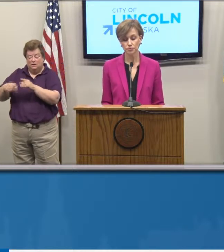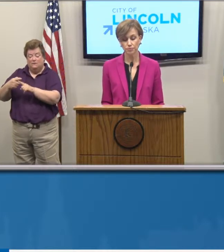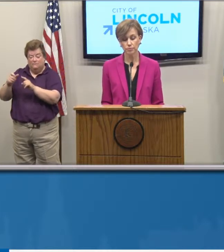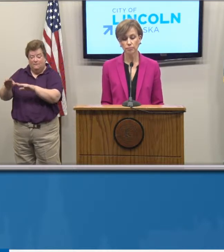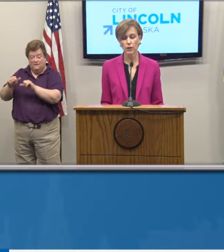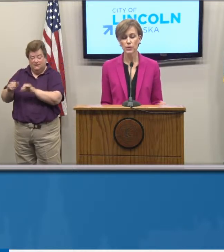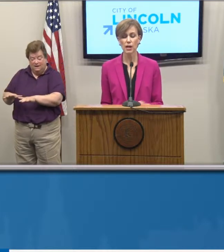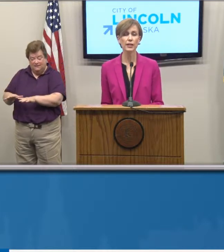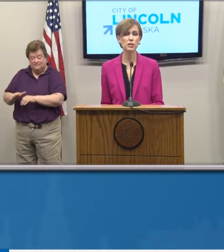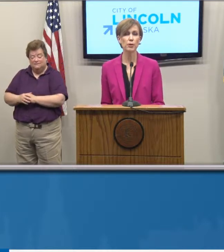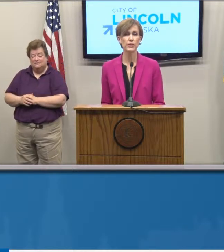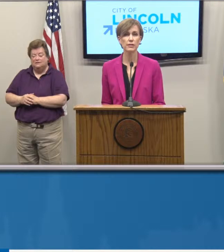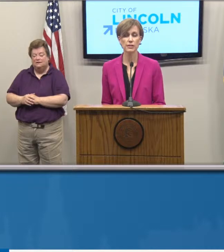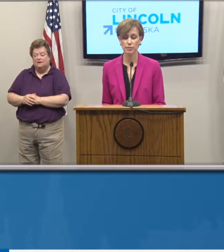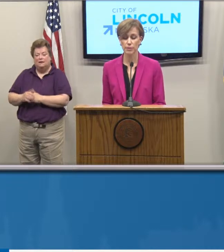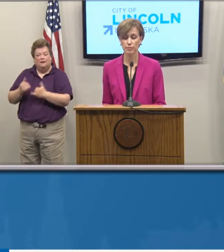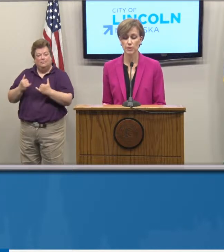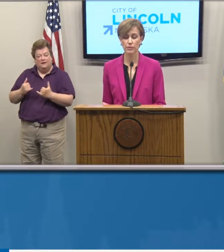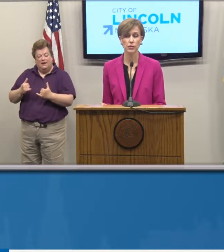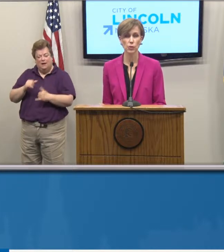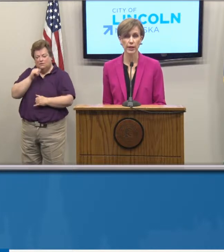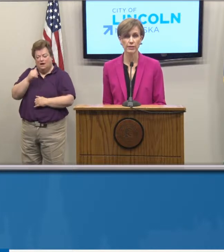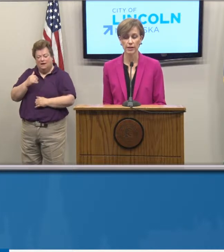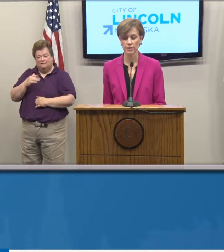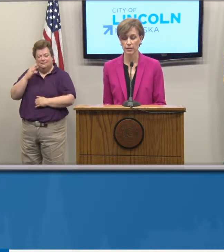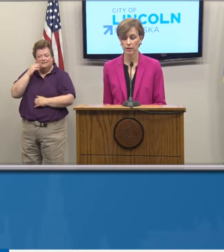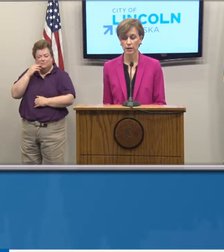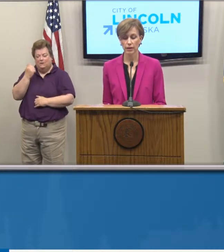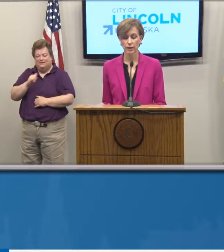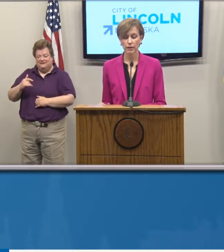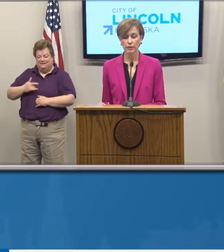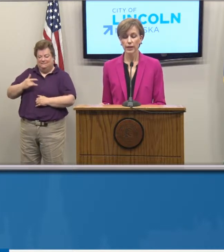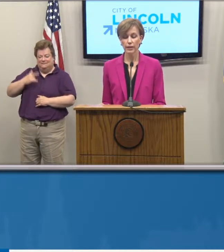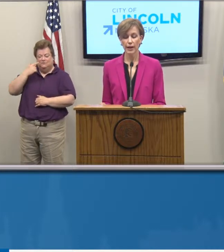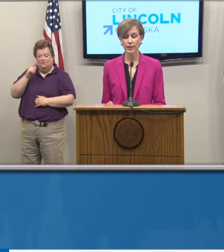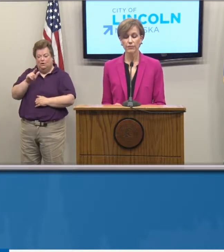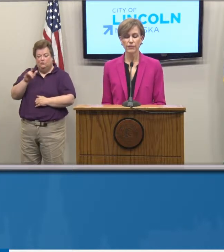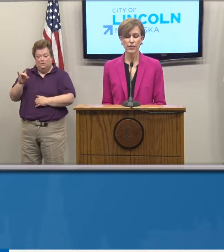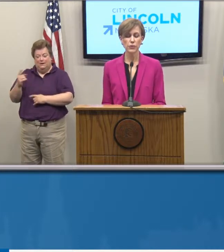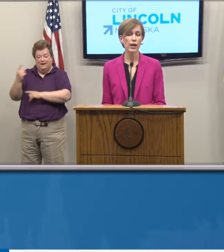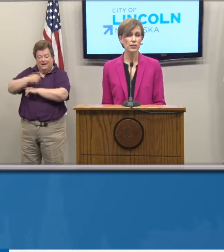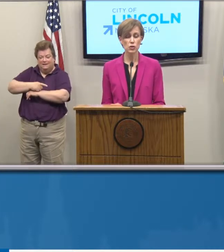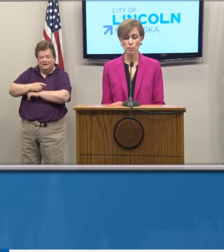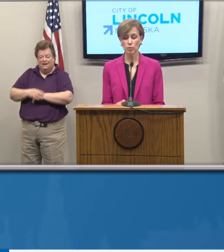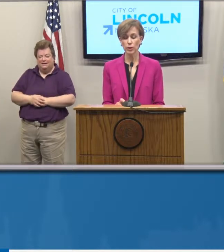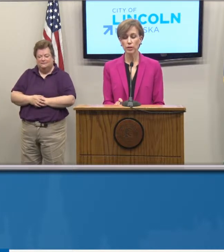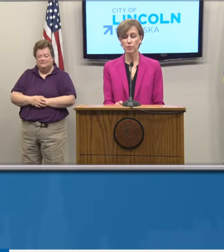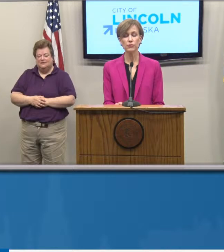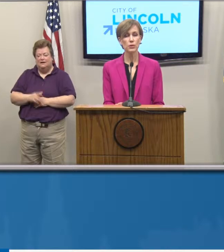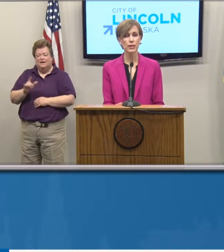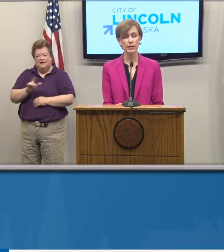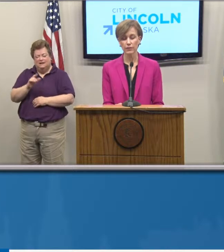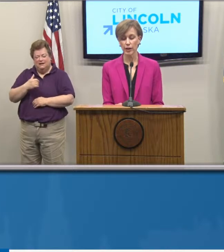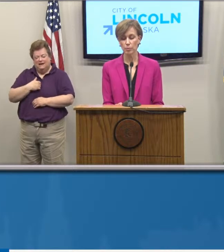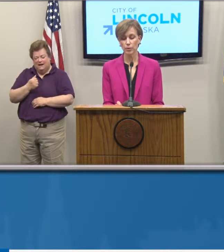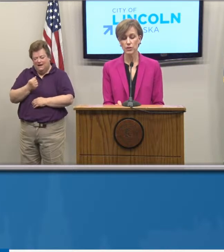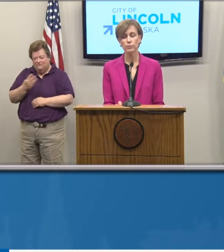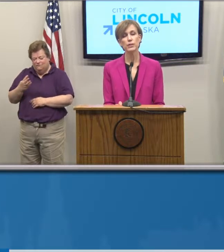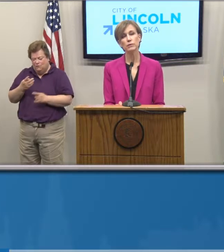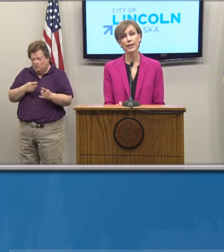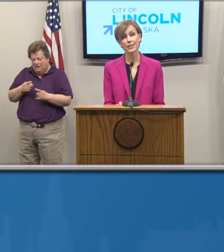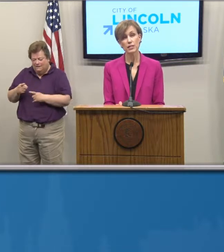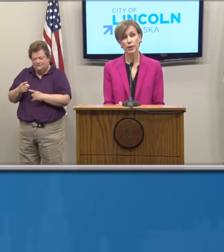COVID-19 who has not experienced symptoms for 28 days. Lincoln had very few cases reported before the end of